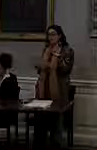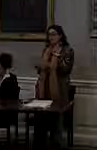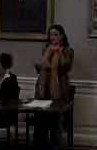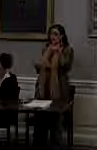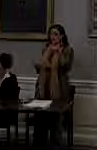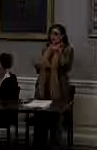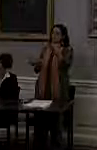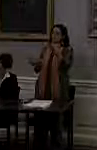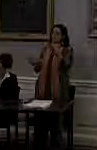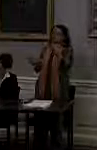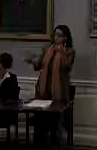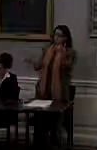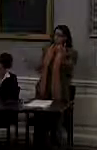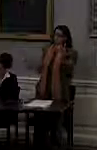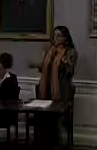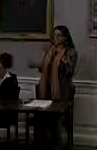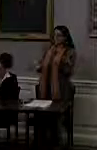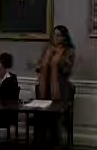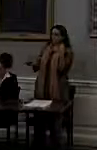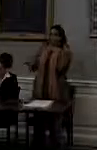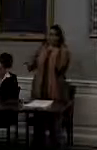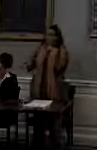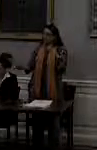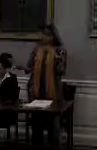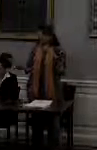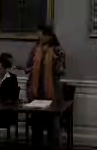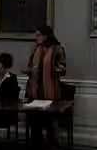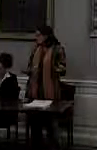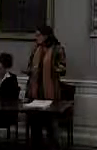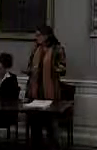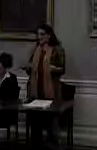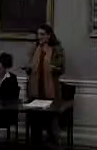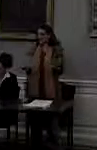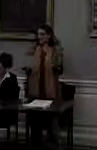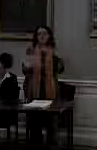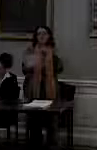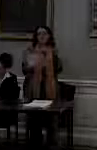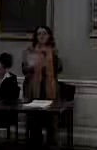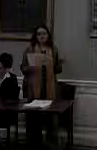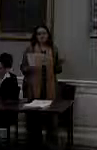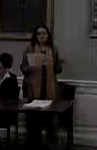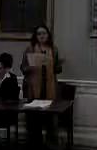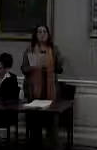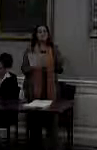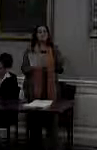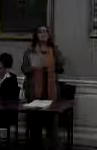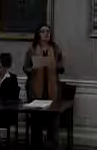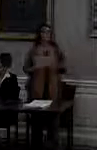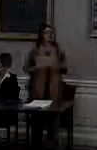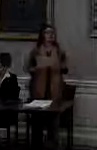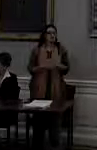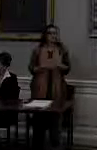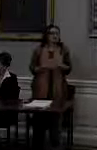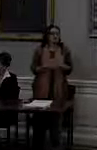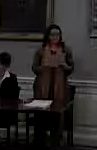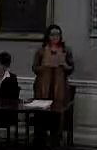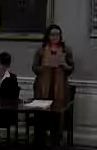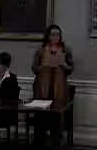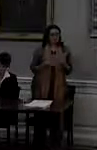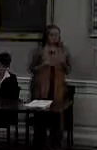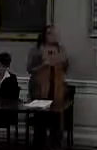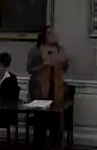who is a scholar who's written in the 1997 kind of Bible of human rights education, and he terms it a critical human rights